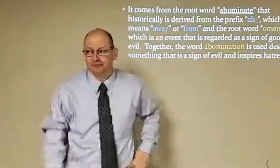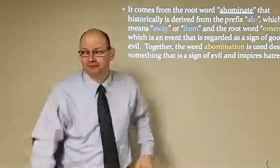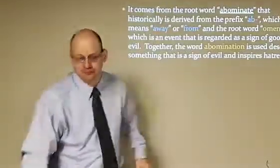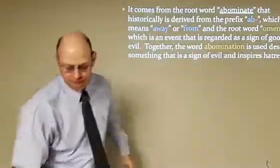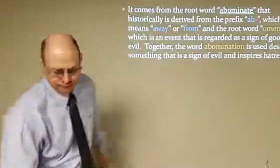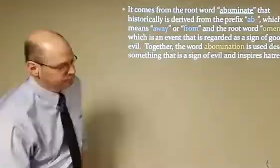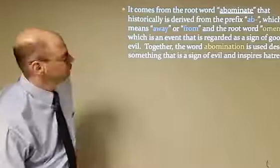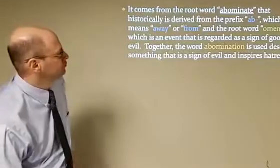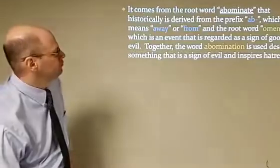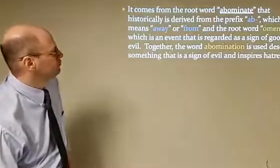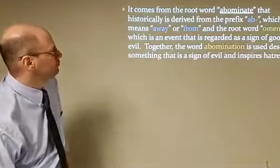Okay?